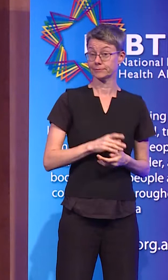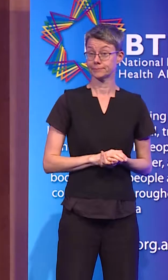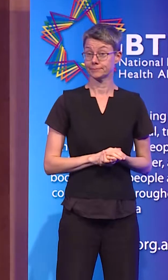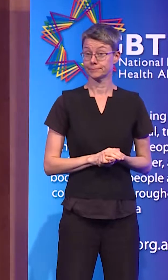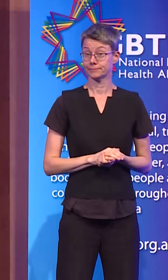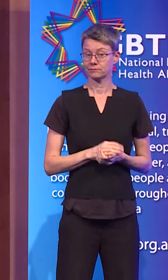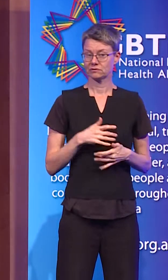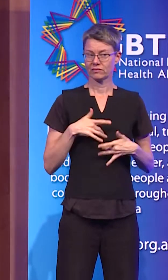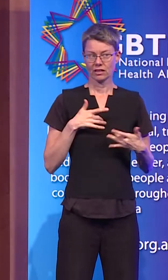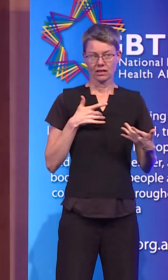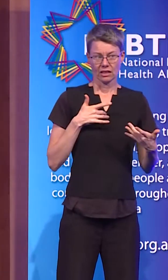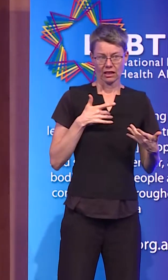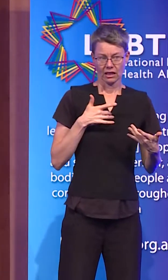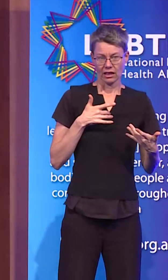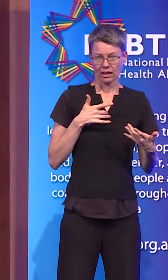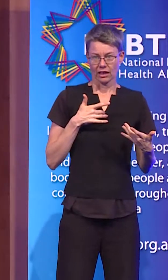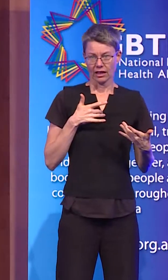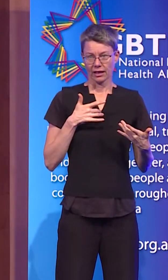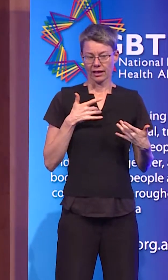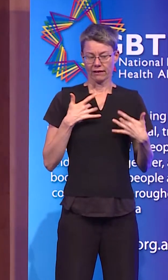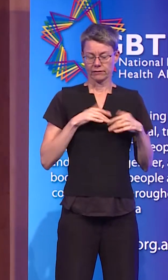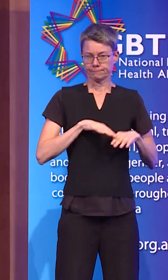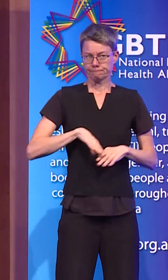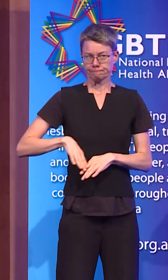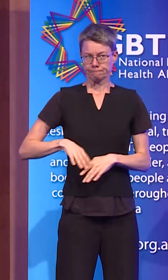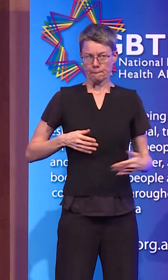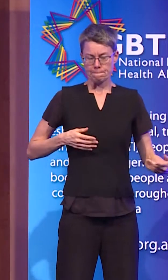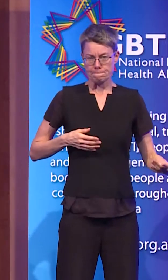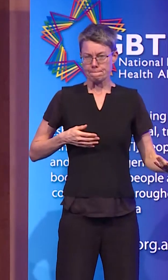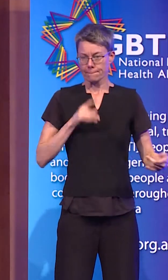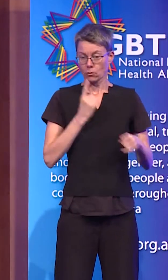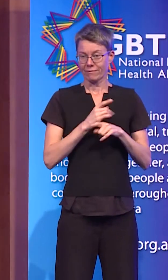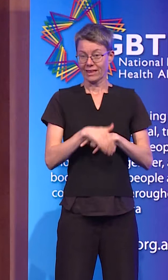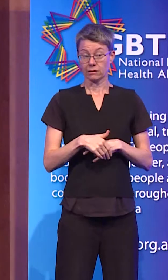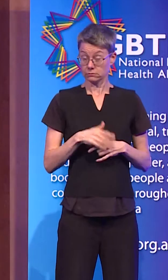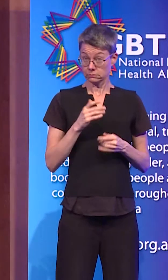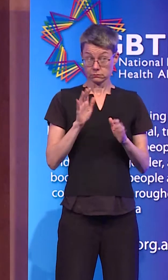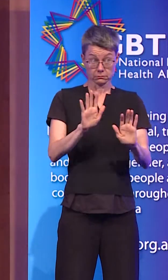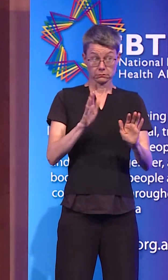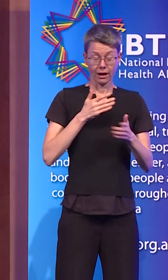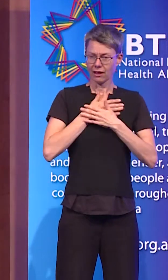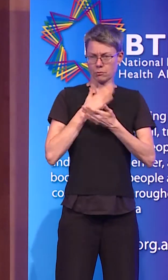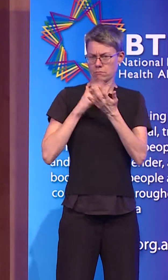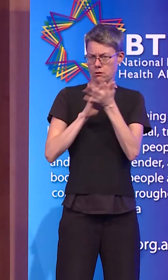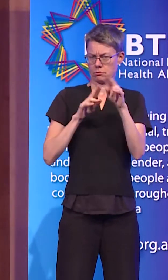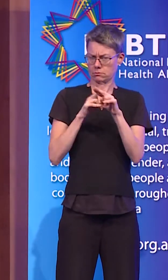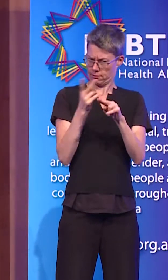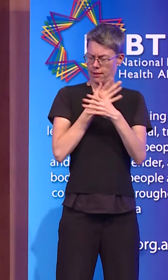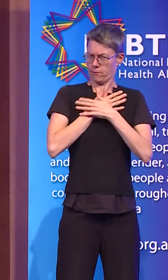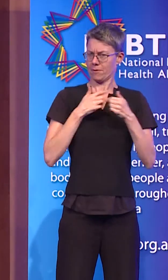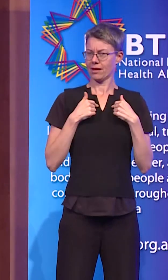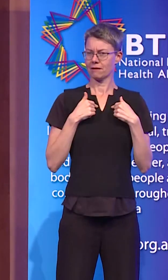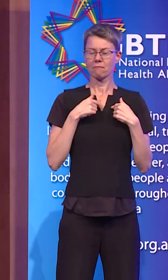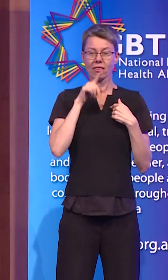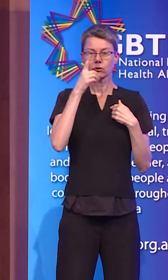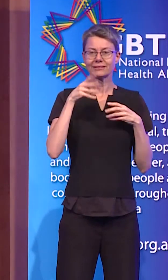empty, silent space in our lives. And don't get me wrong, I loved my parents and they loved me, but they